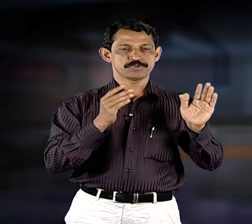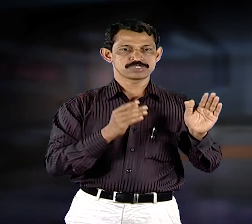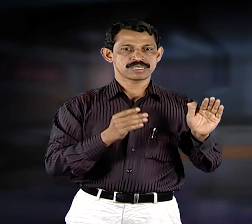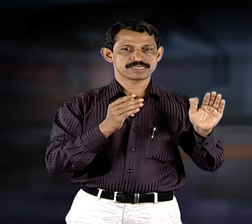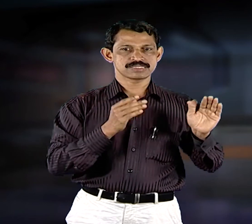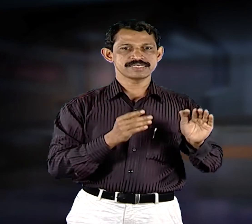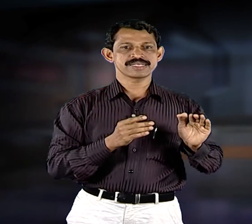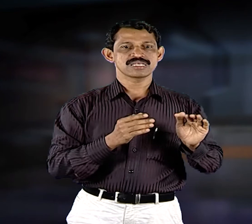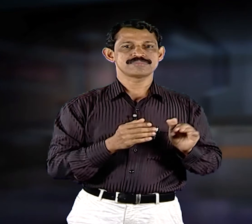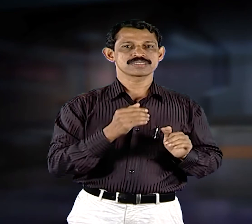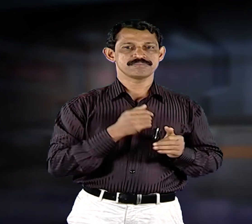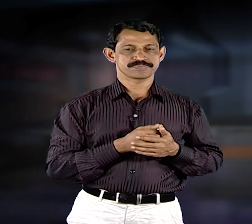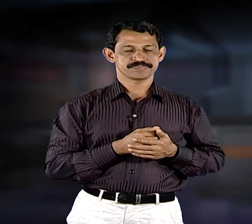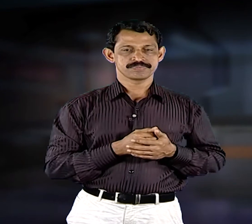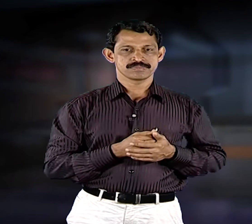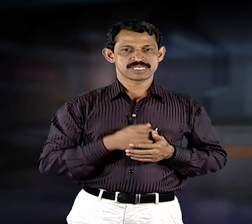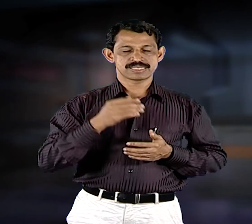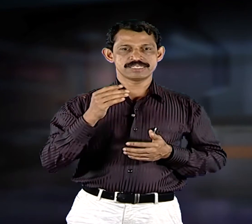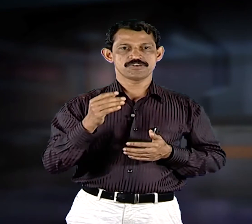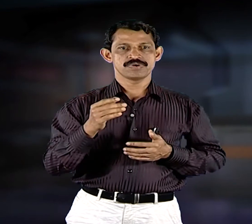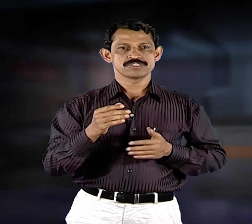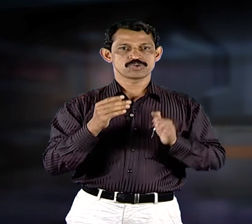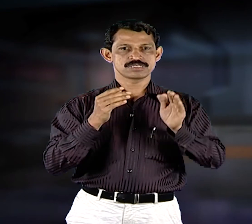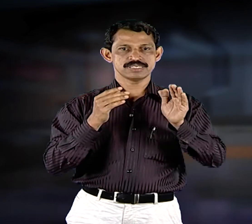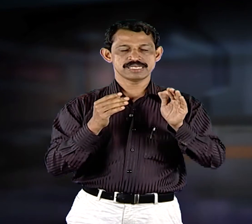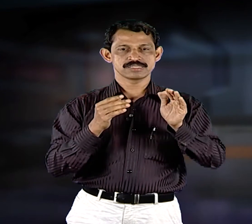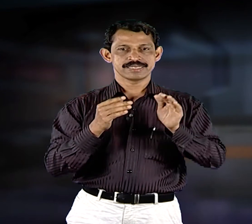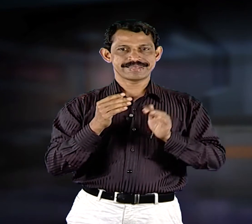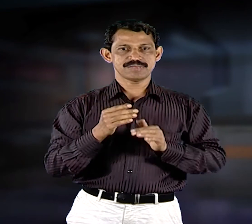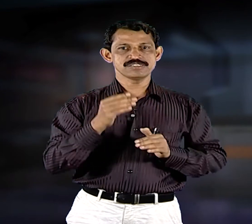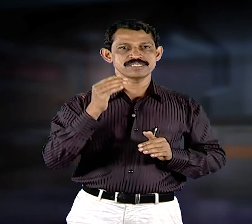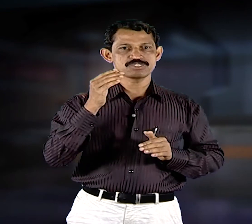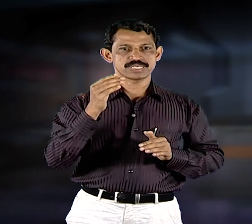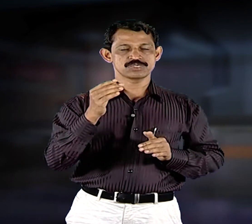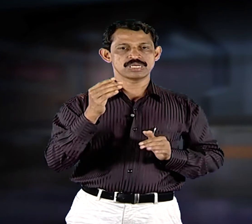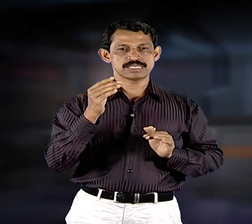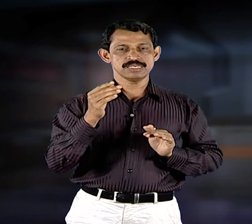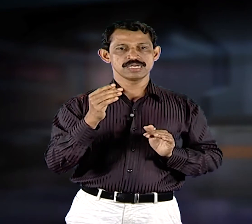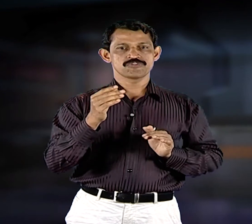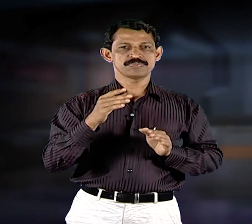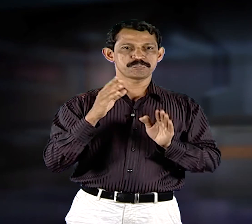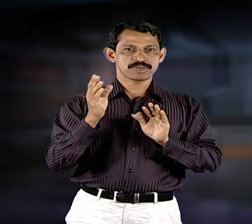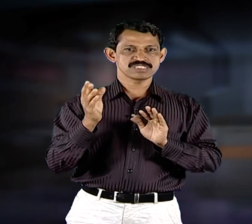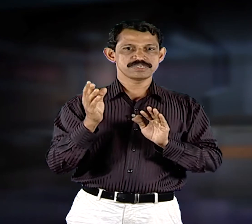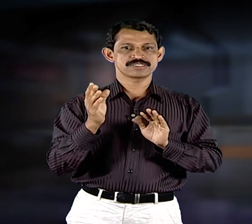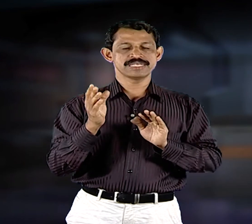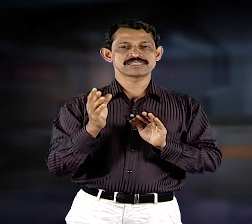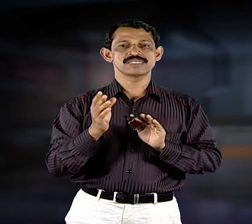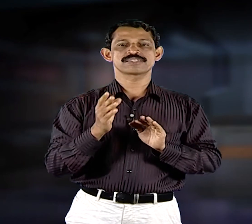mutual understanding among them. The study of social studies enables a student to learn from the past mistakes and